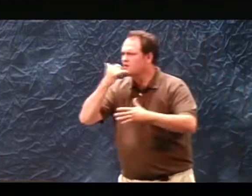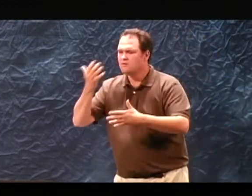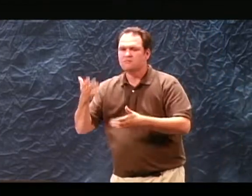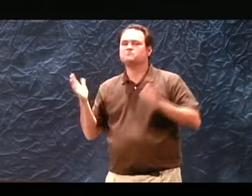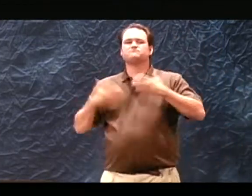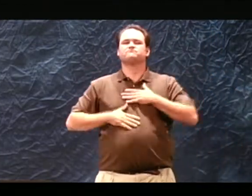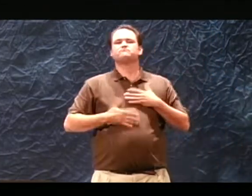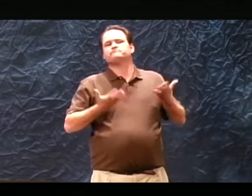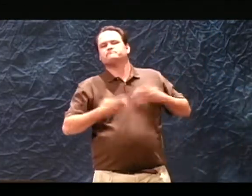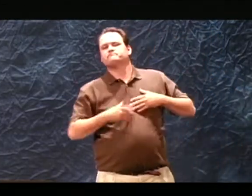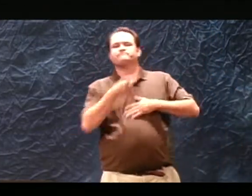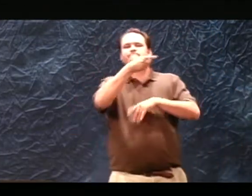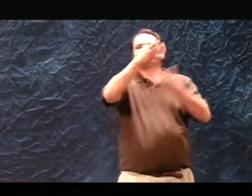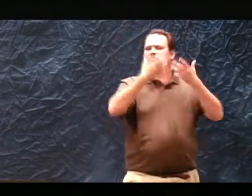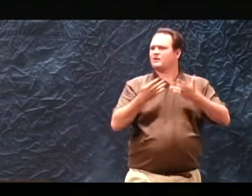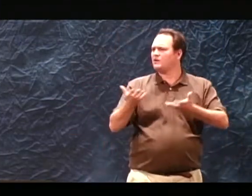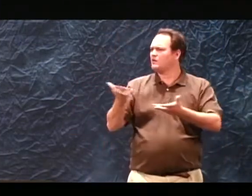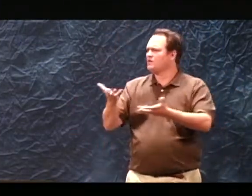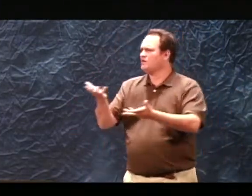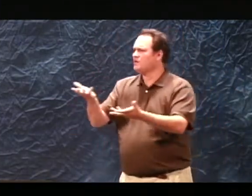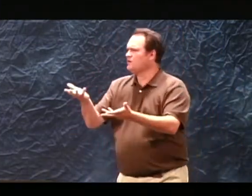a paper cup that needs attention